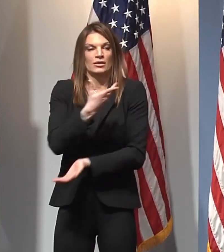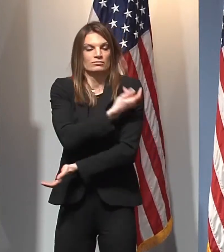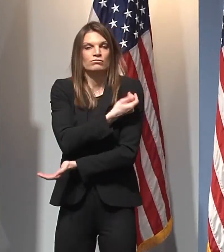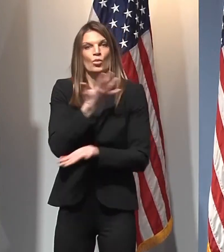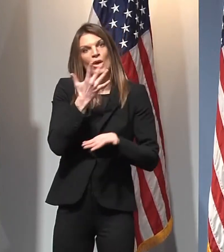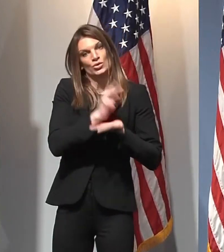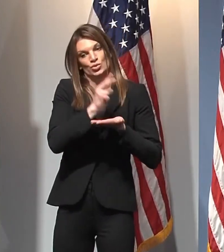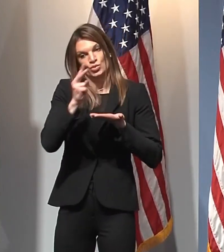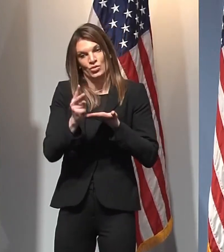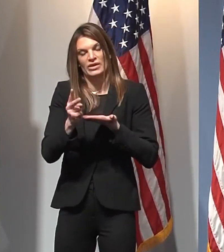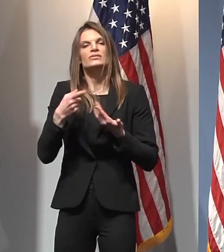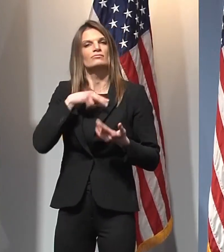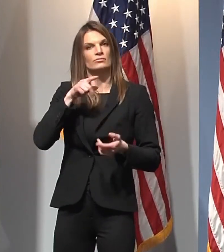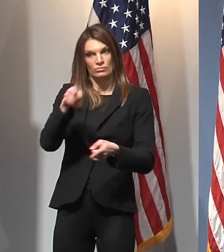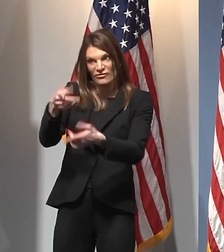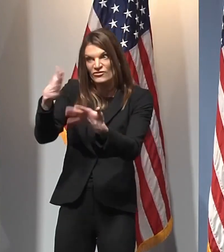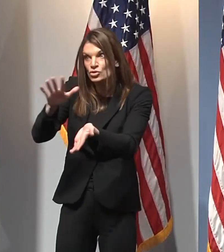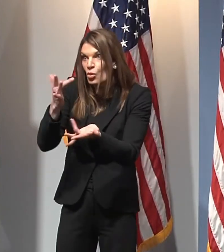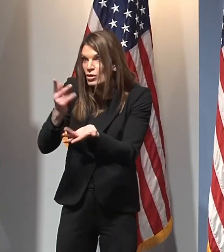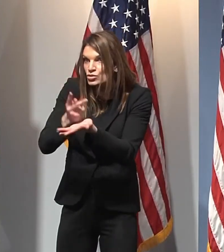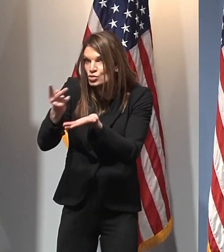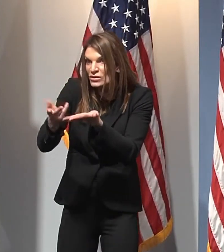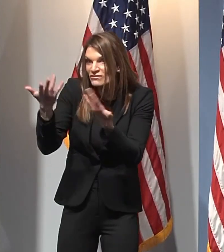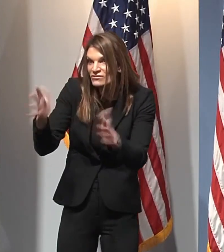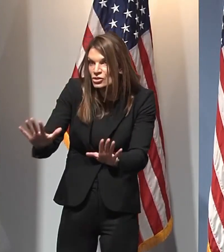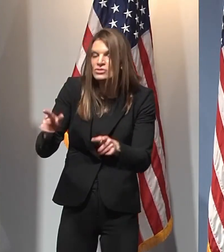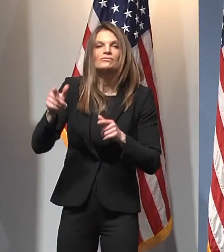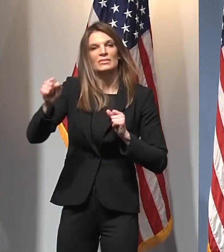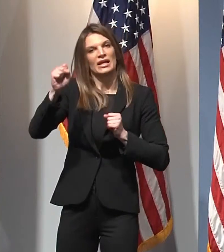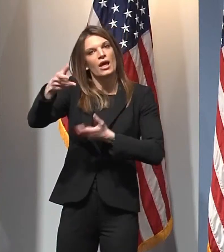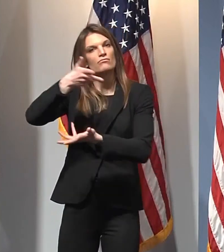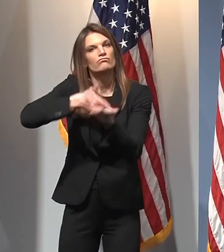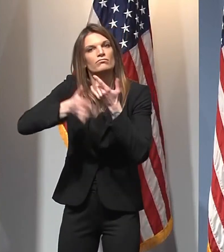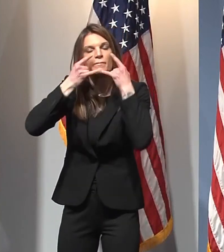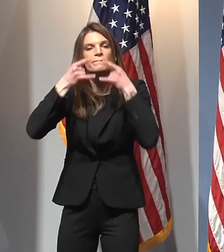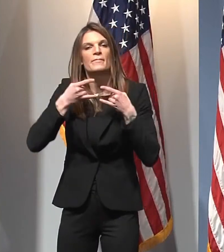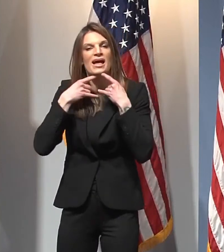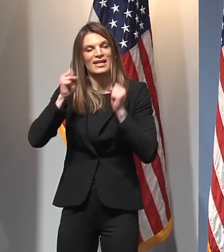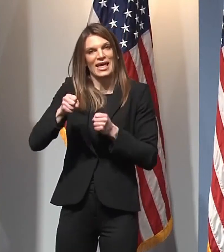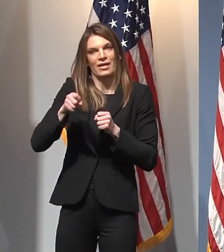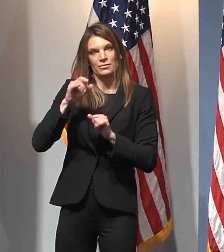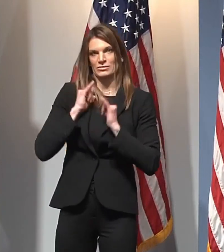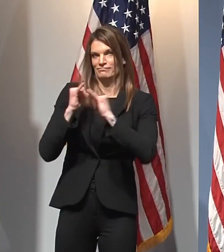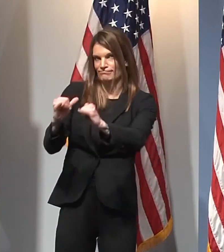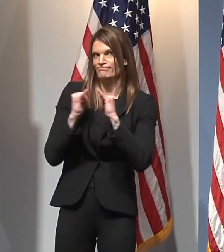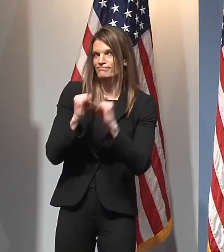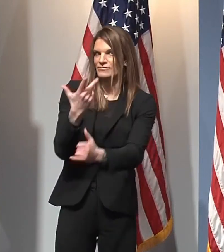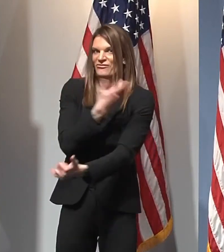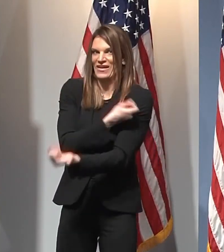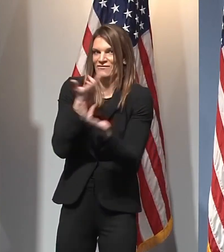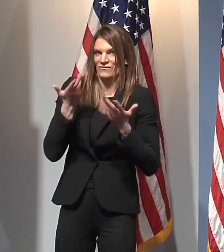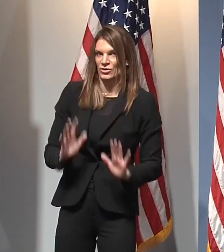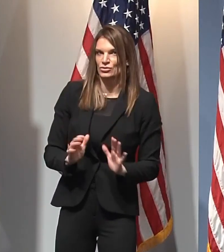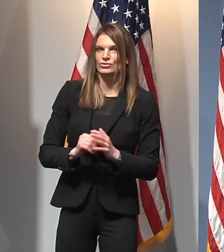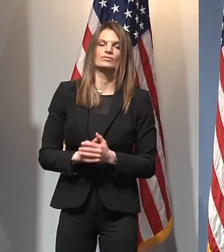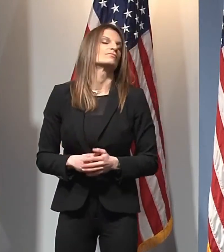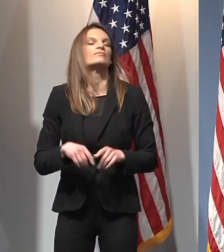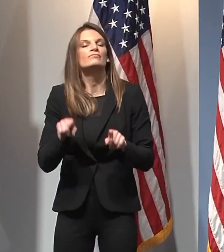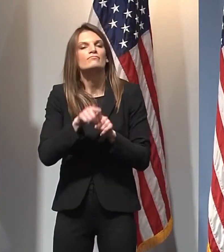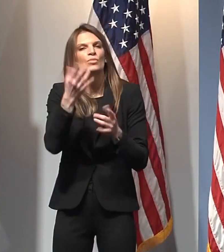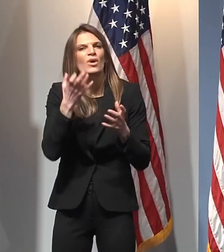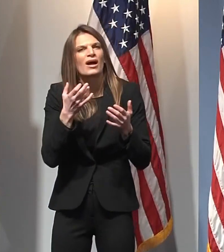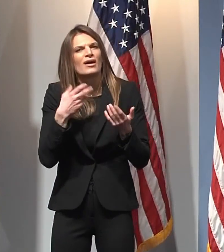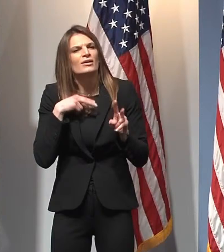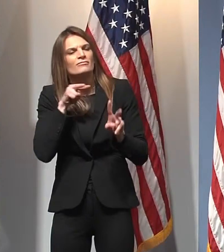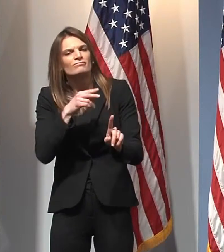vaccine. So information about the revised order and all related guidance, including on sports testing, will be posted on our website,